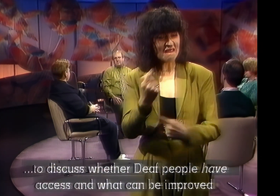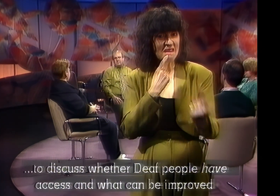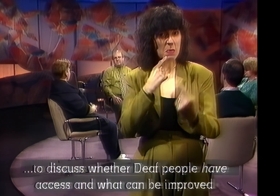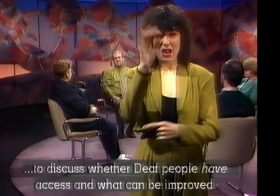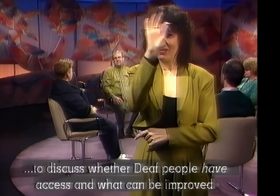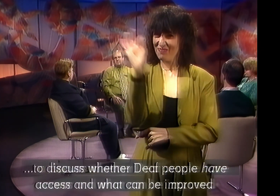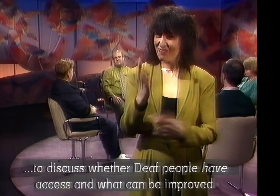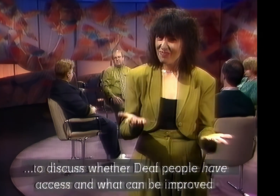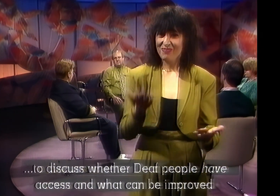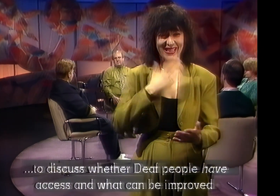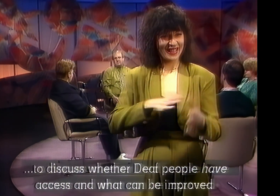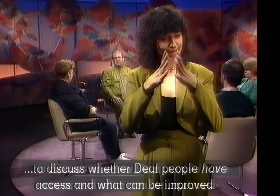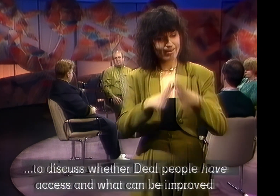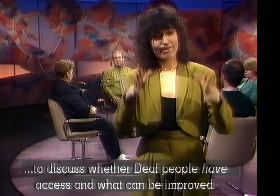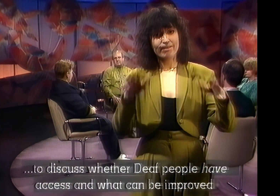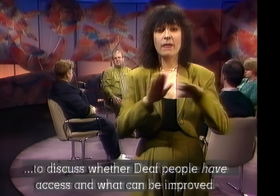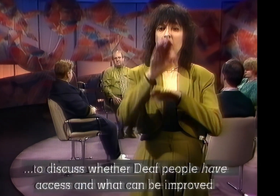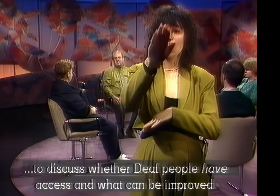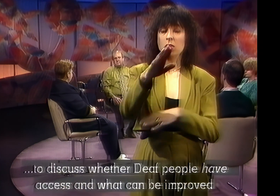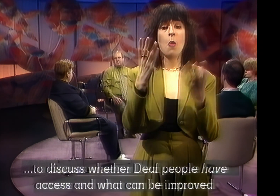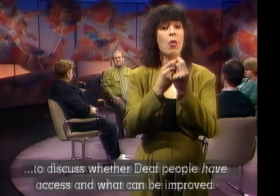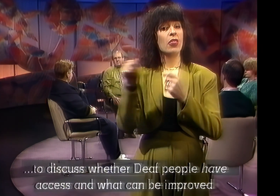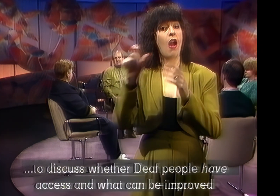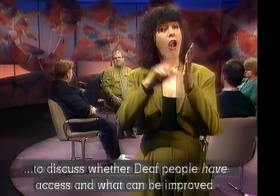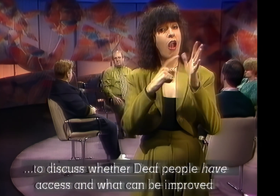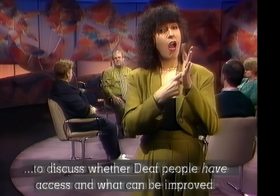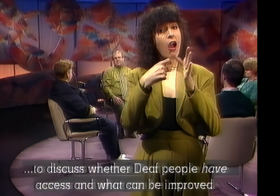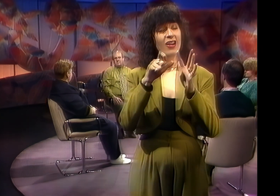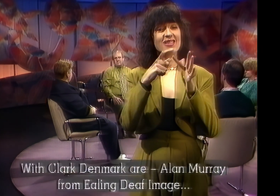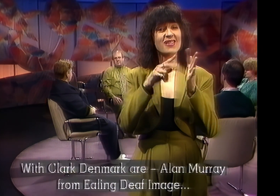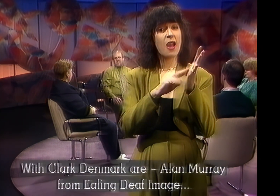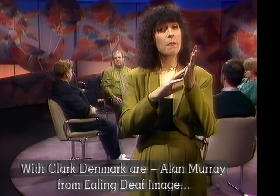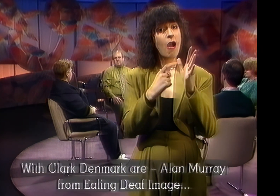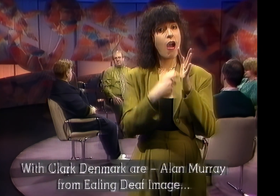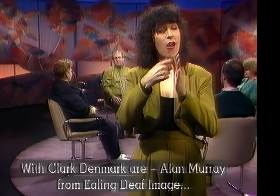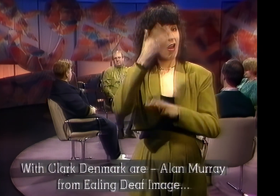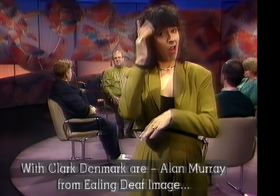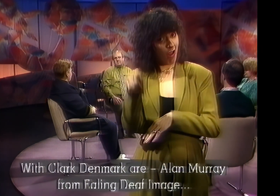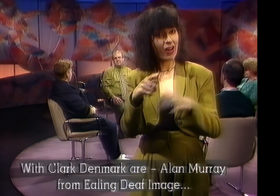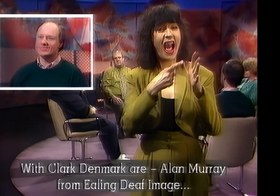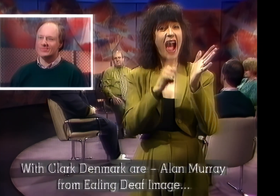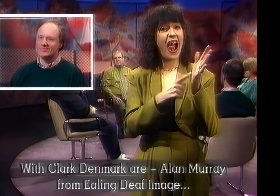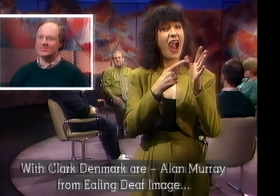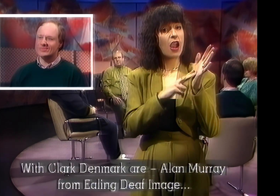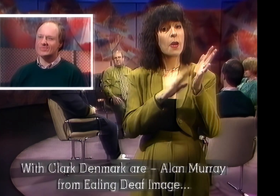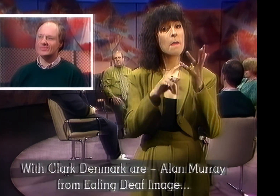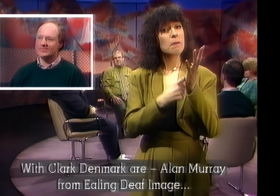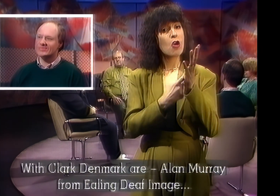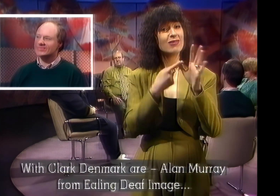discuss whether deaf people have access and what can be improved in the future. With Clark Denmark are Alan Murray from Ealing